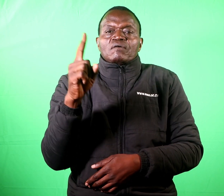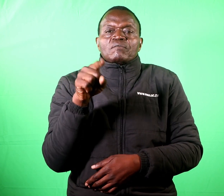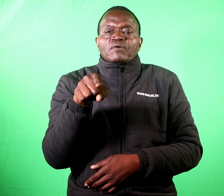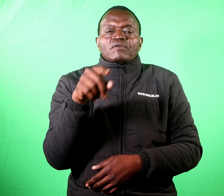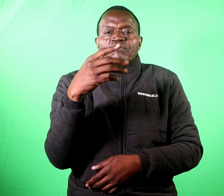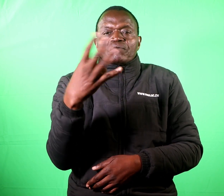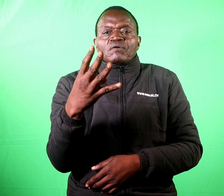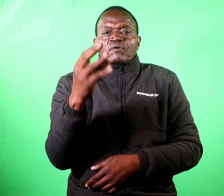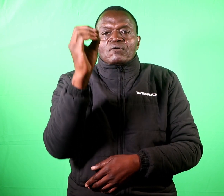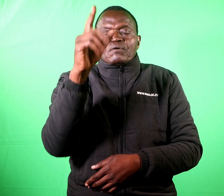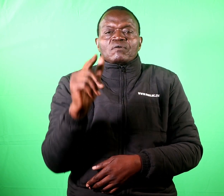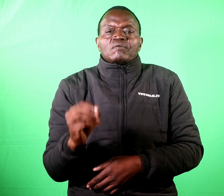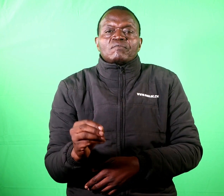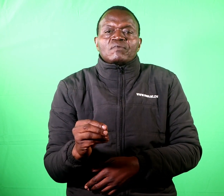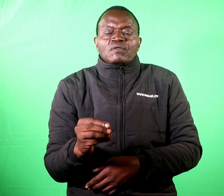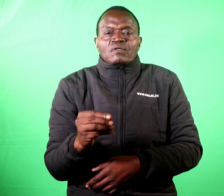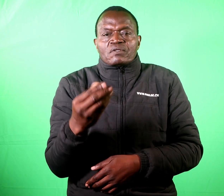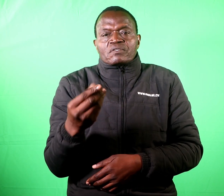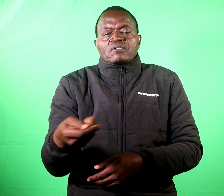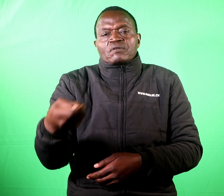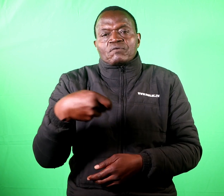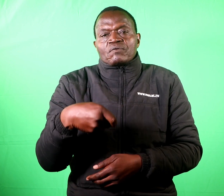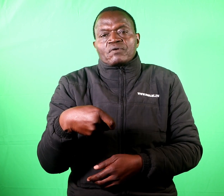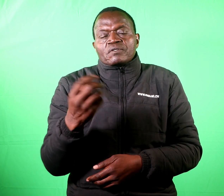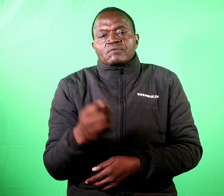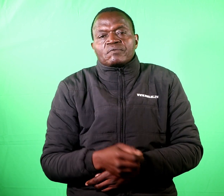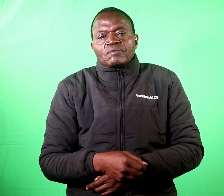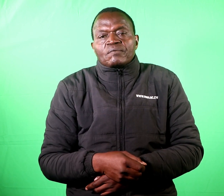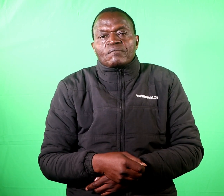11.4%, salary or wages